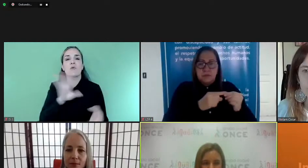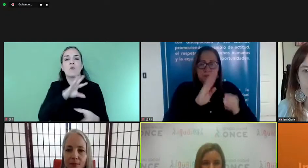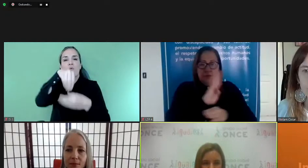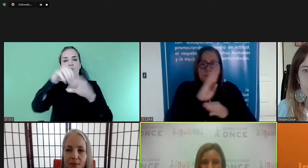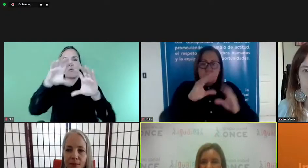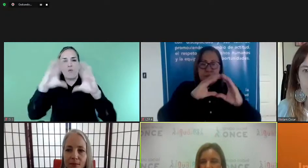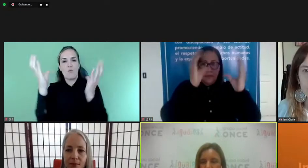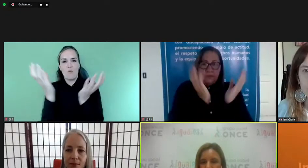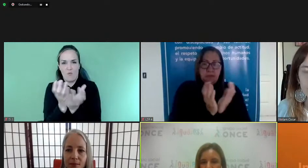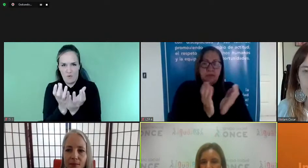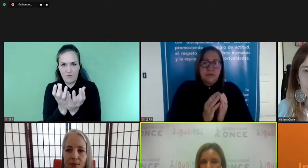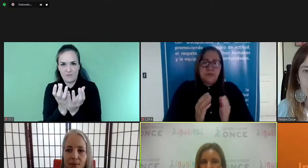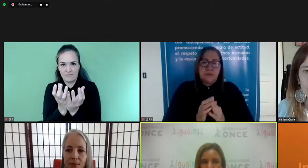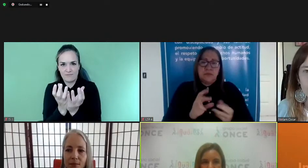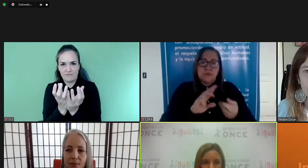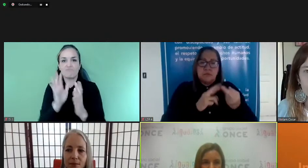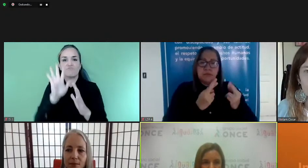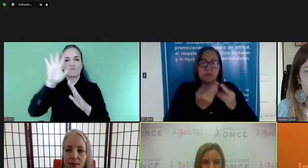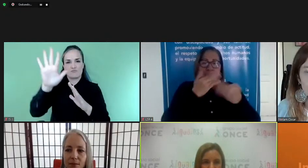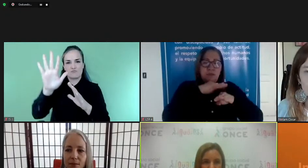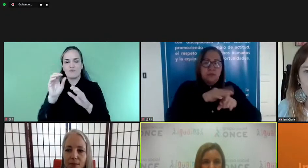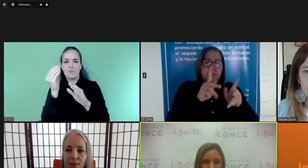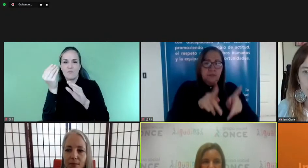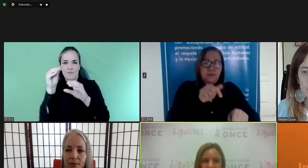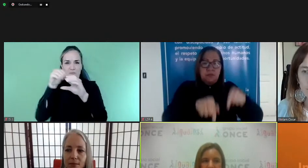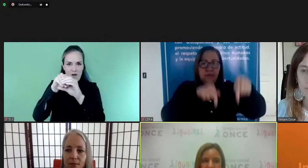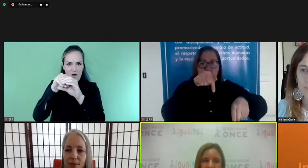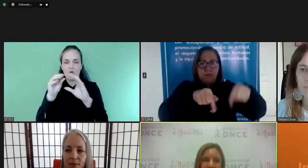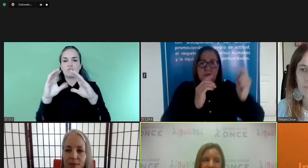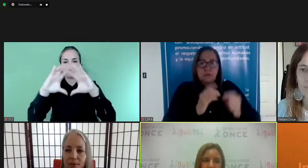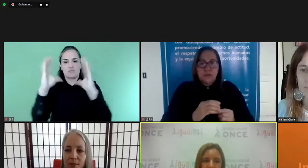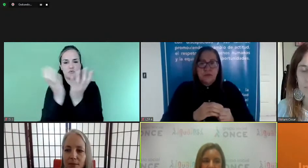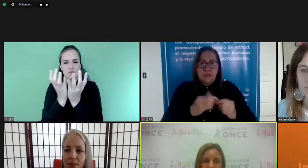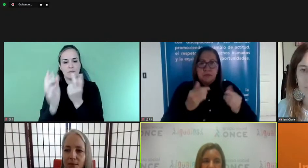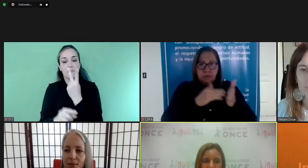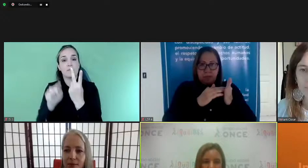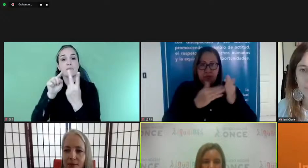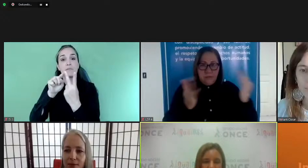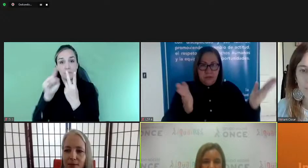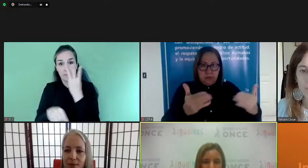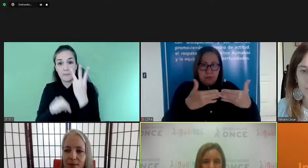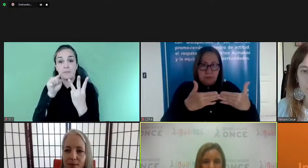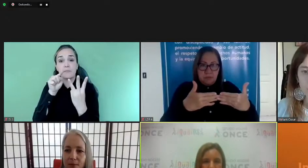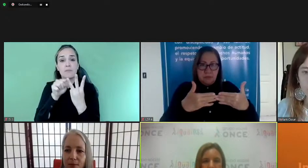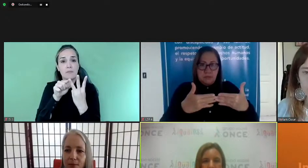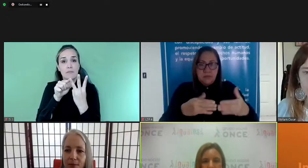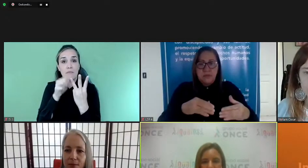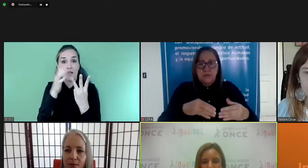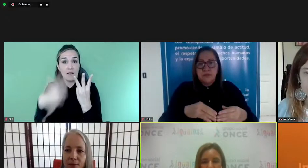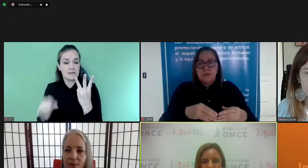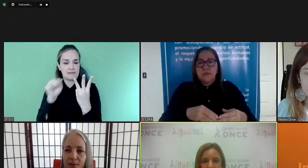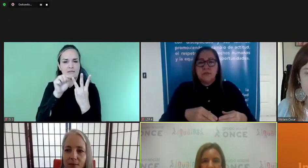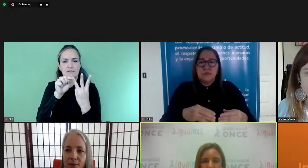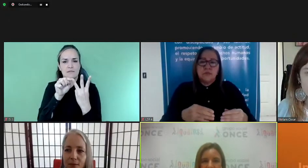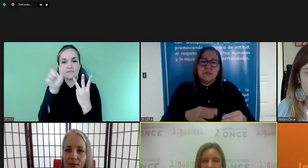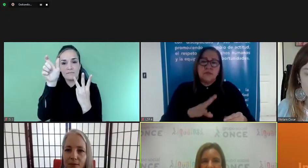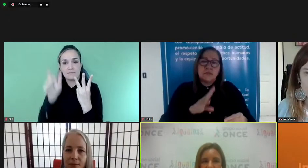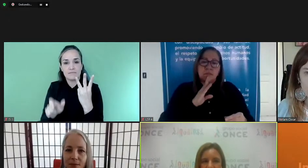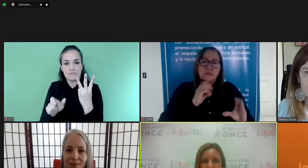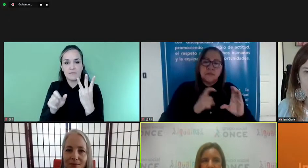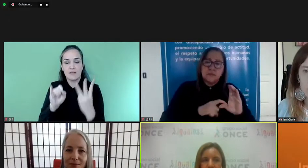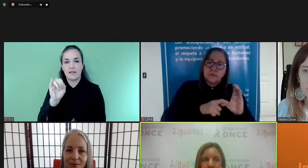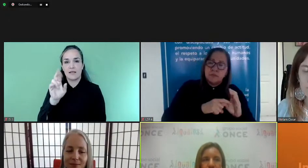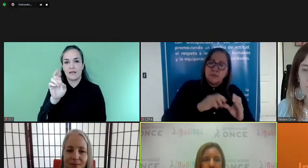senior specialist in global practice and inclusion and sustainability and we